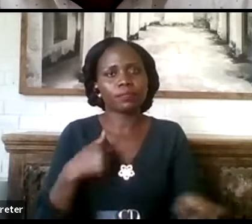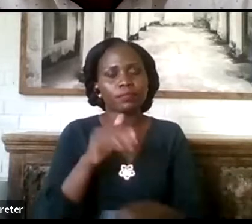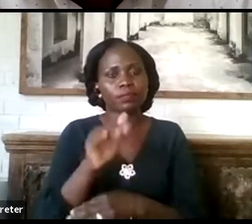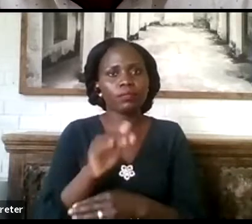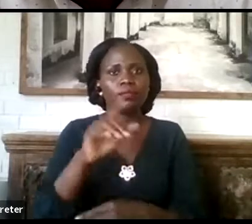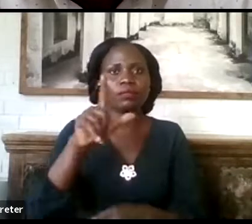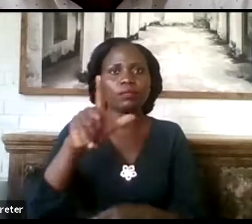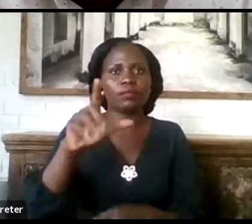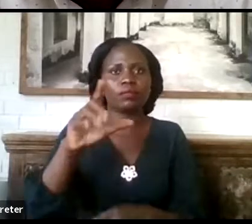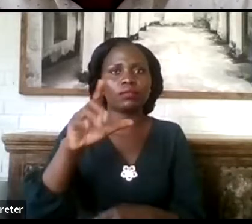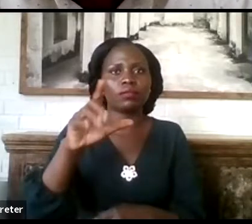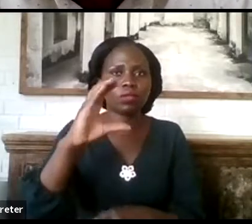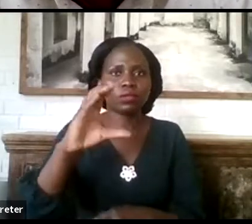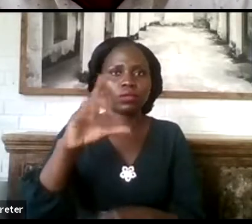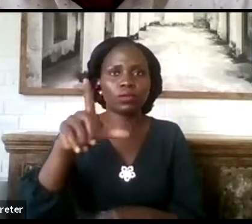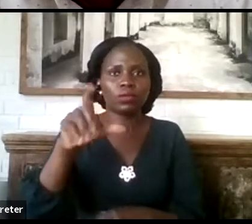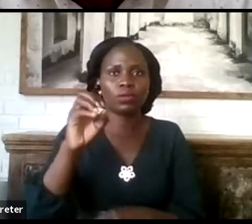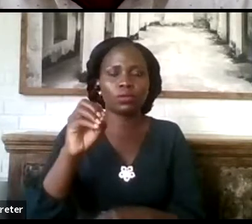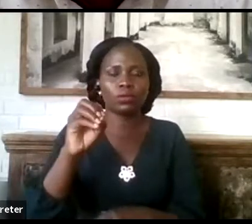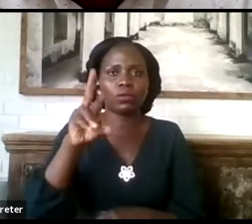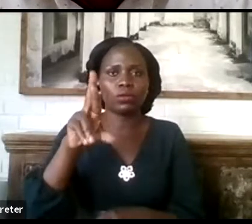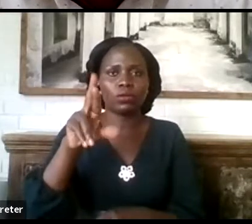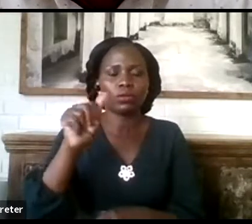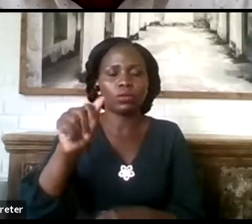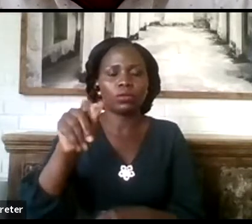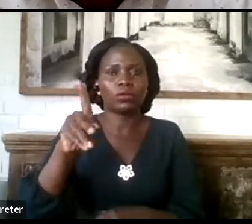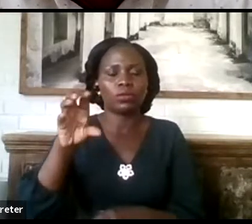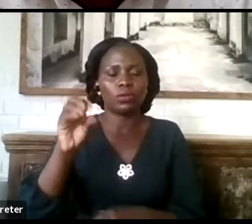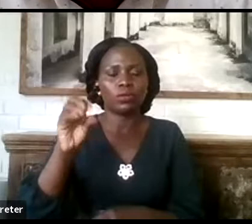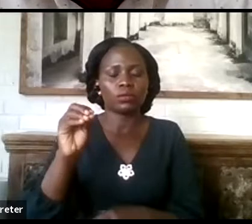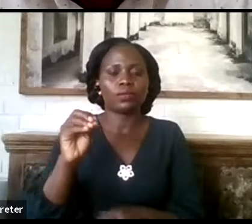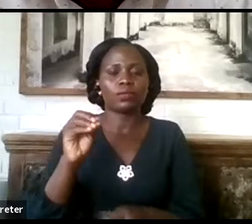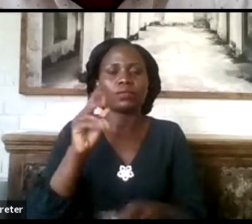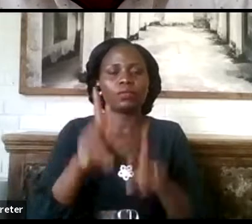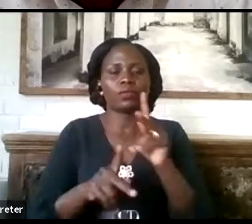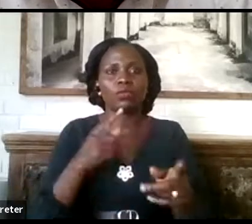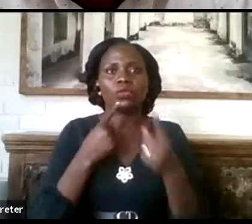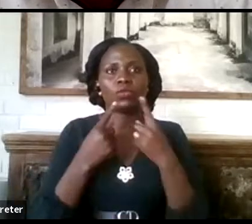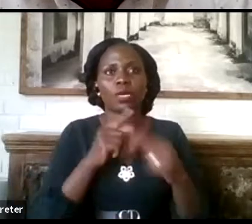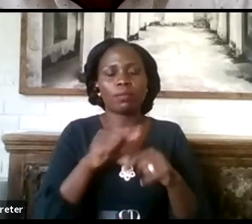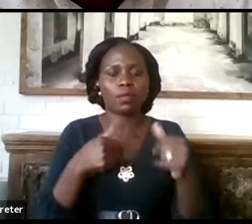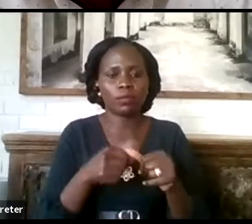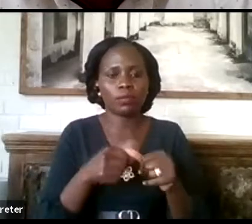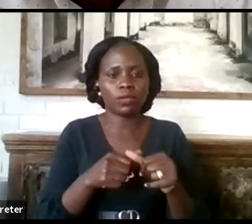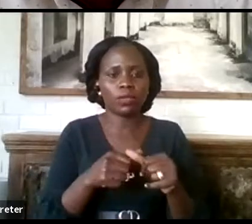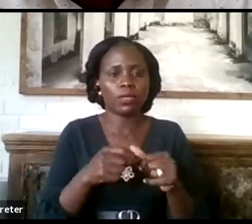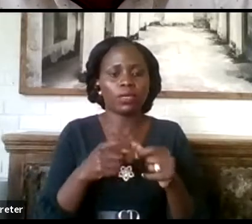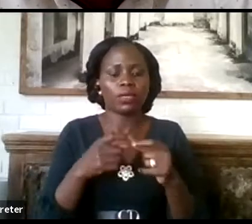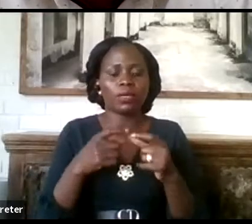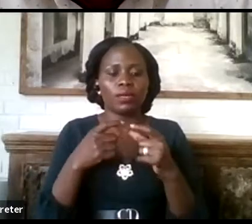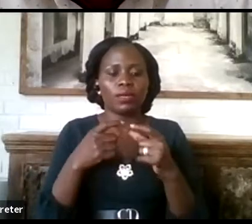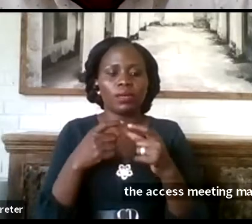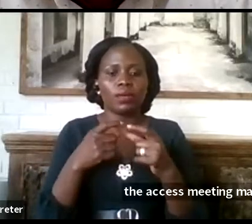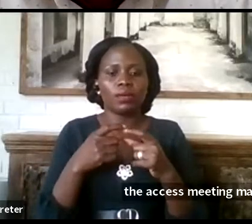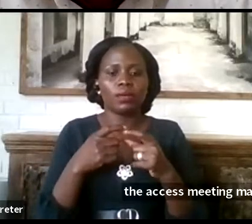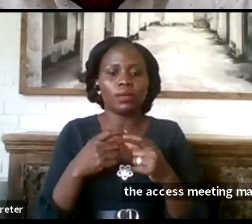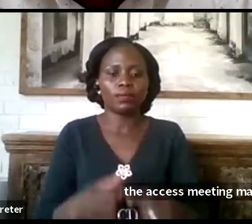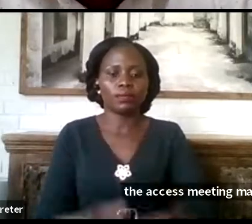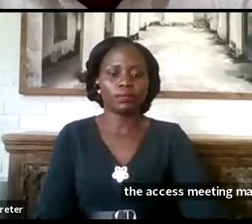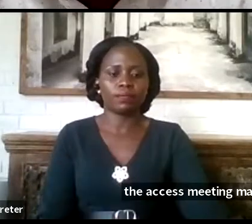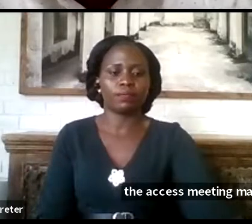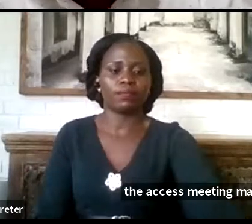people talk about costs of producing the accessibility materials, especially maybe the constitution, the